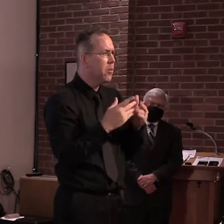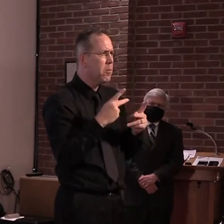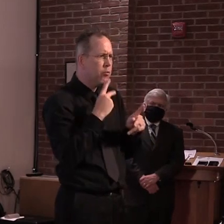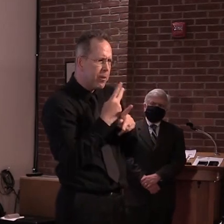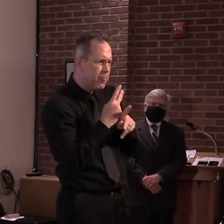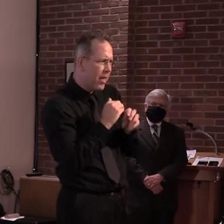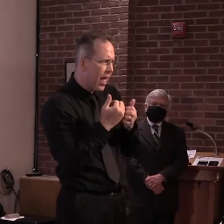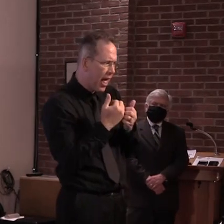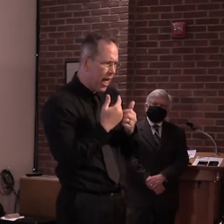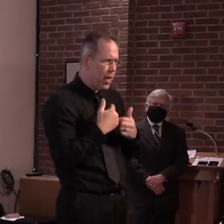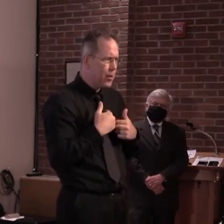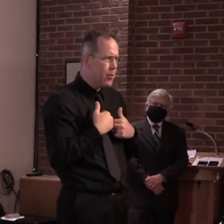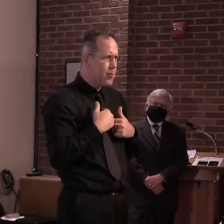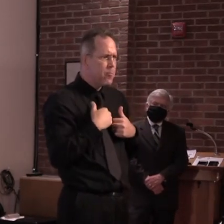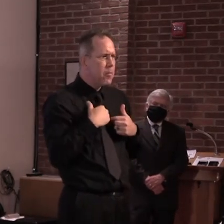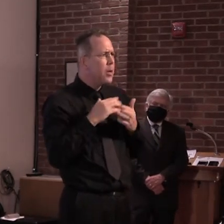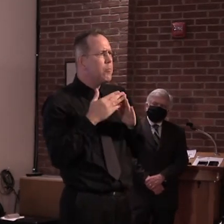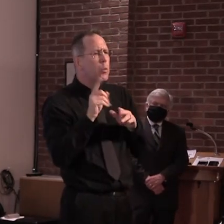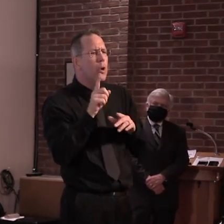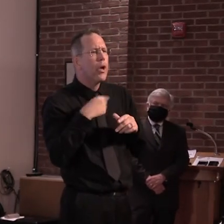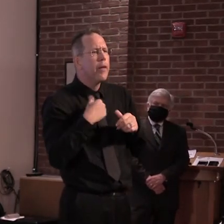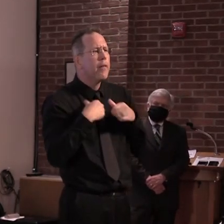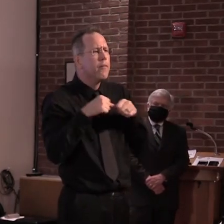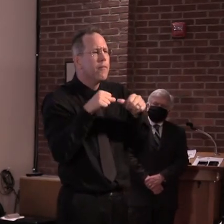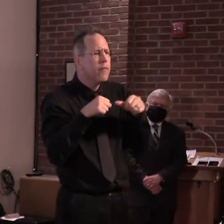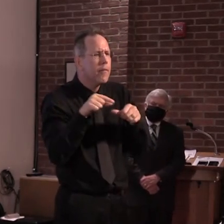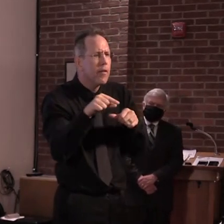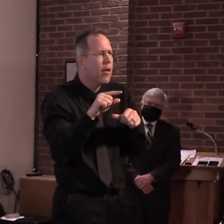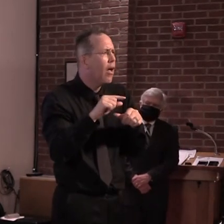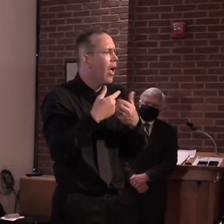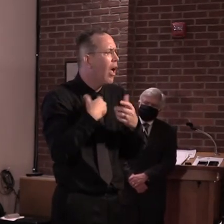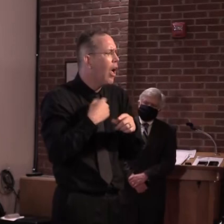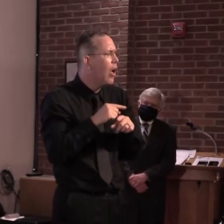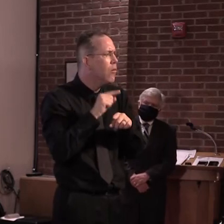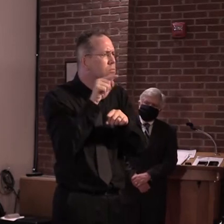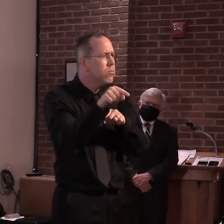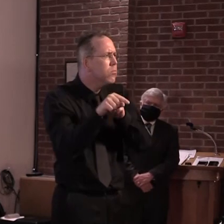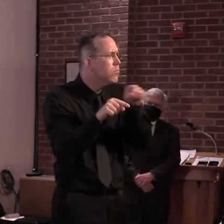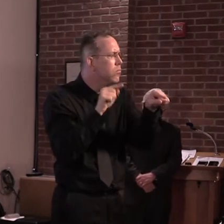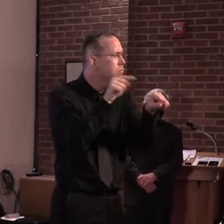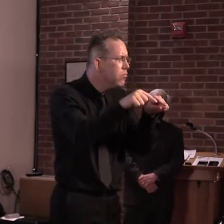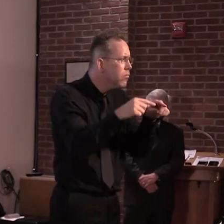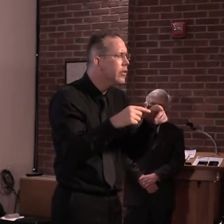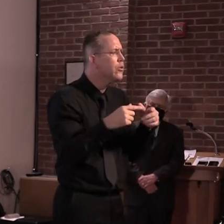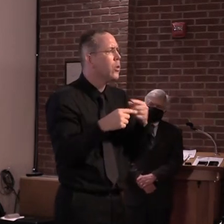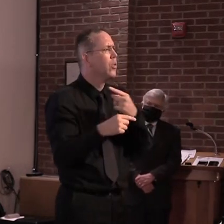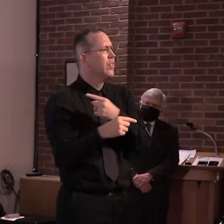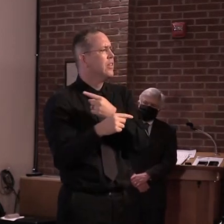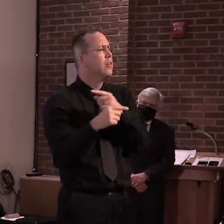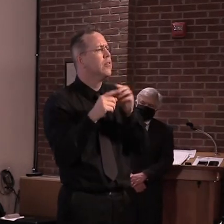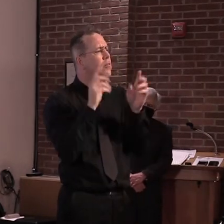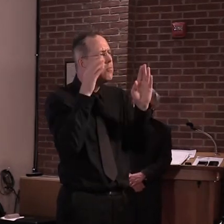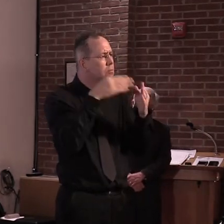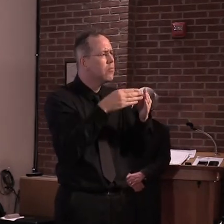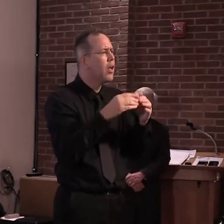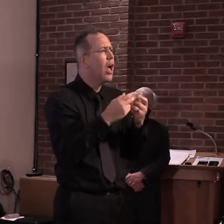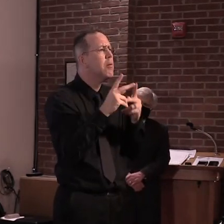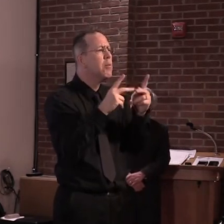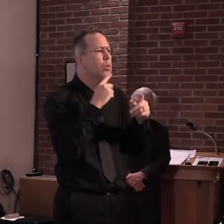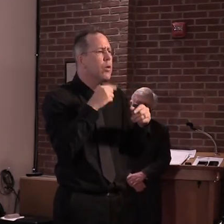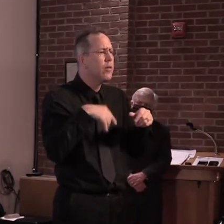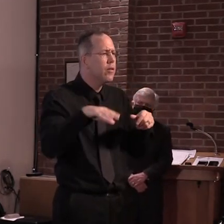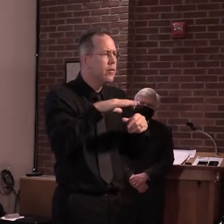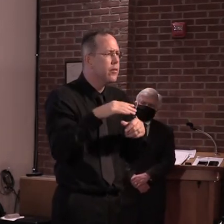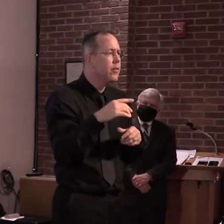community, it's important to remember that we are focused on active cases, not total cases. There's a big difference between those two. In all